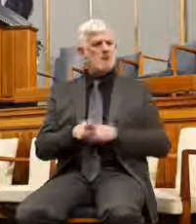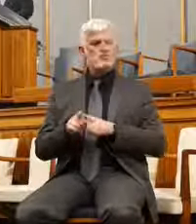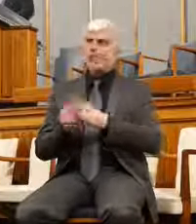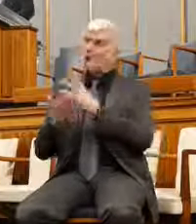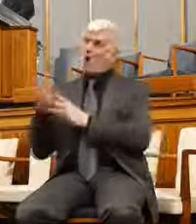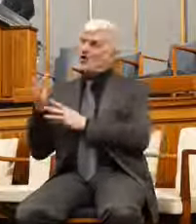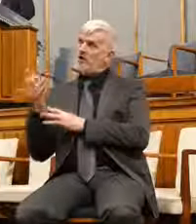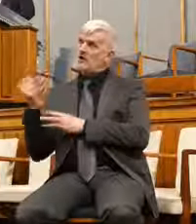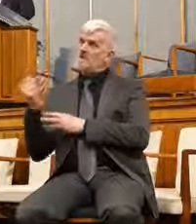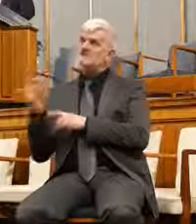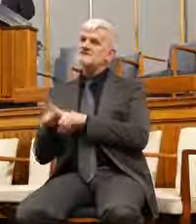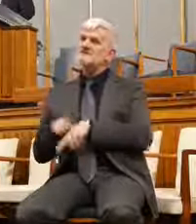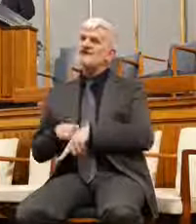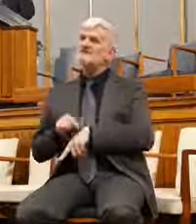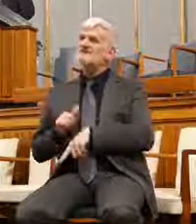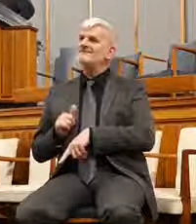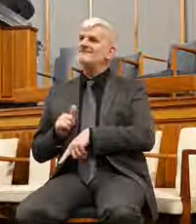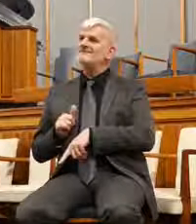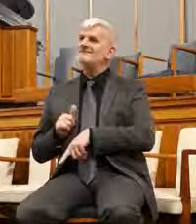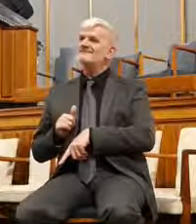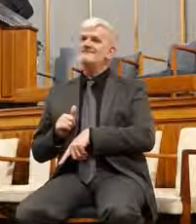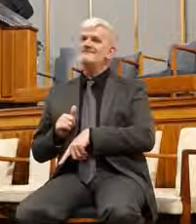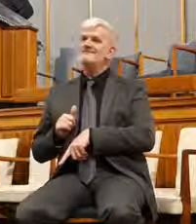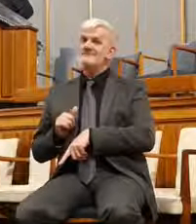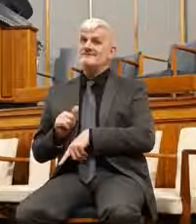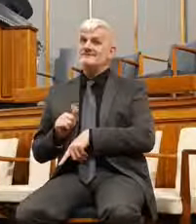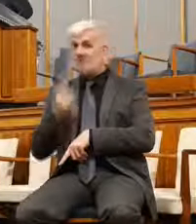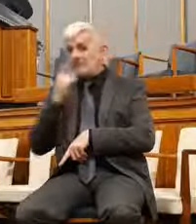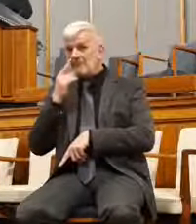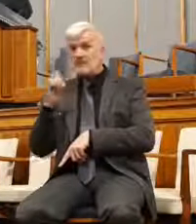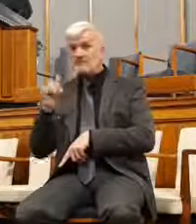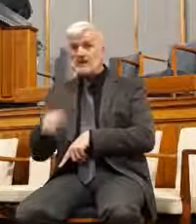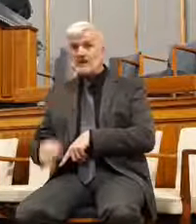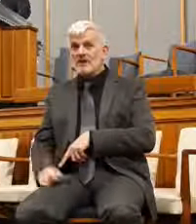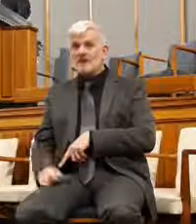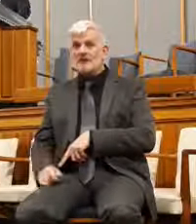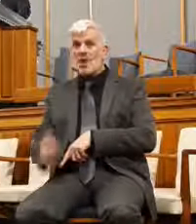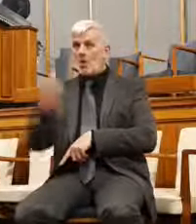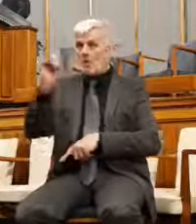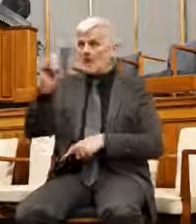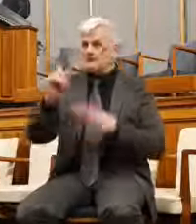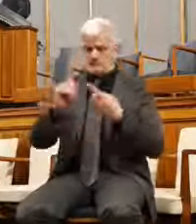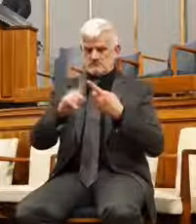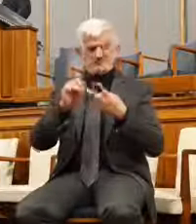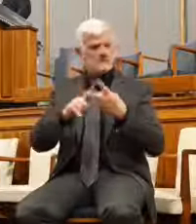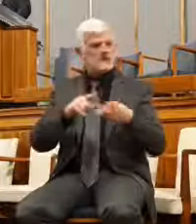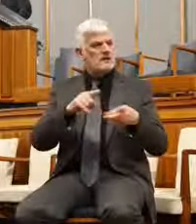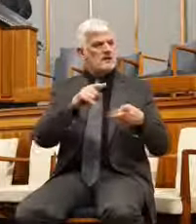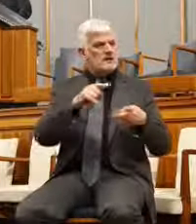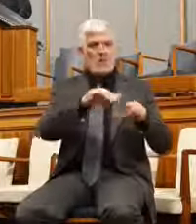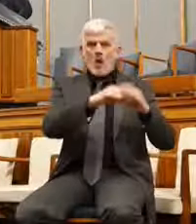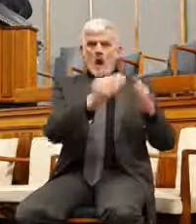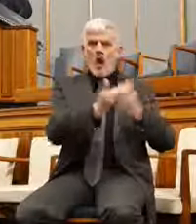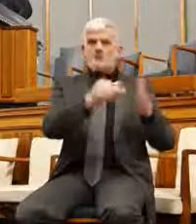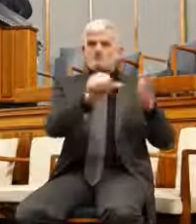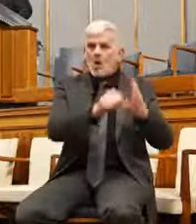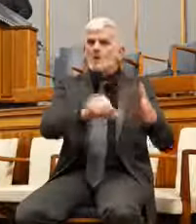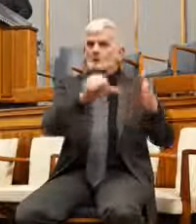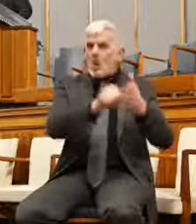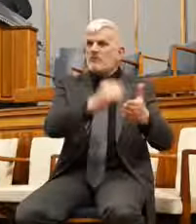And besides, why is there tragedy in the world? If there was a God, there wouldn't be. That's not fair. That's not